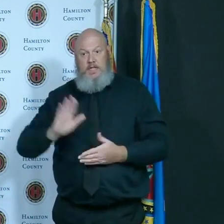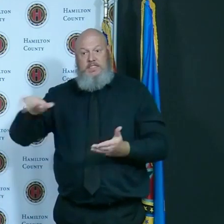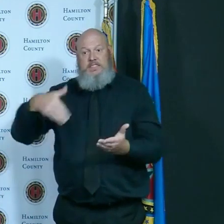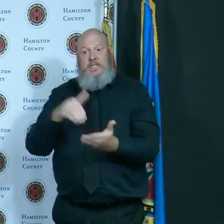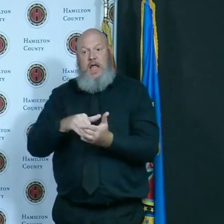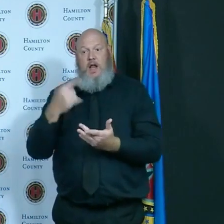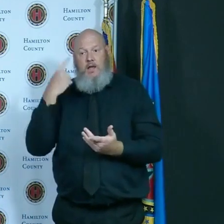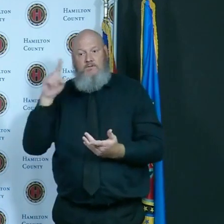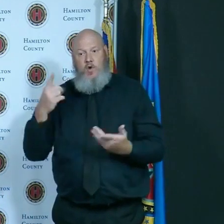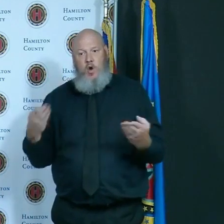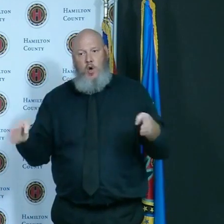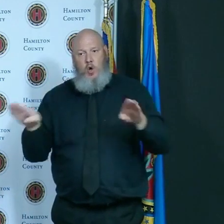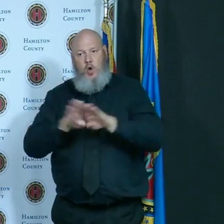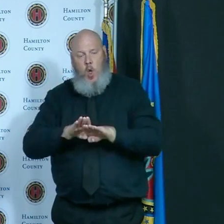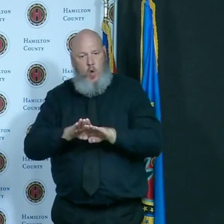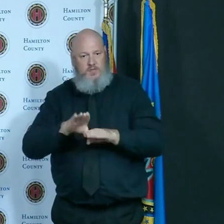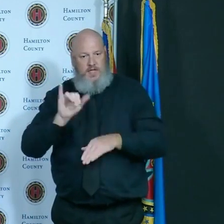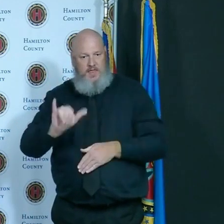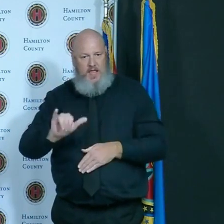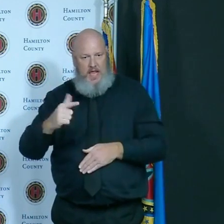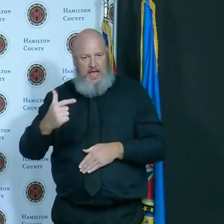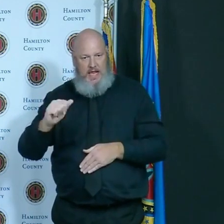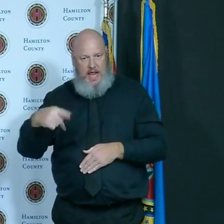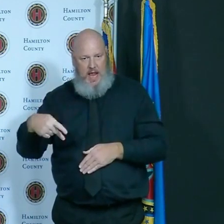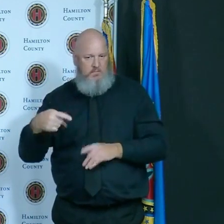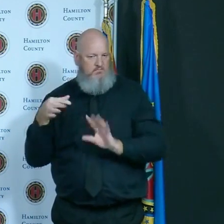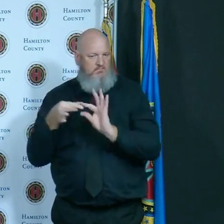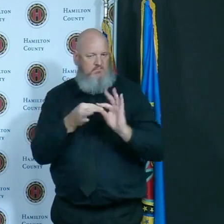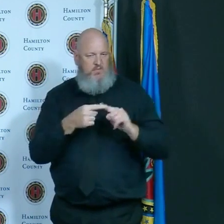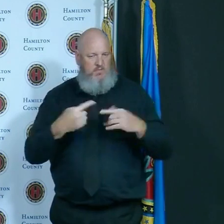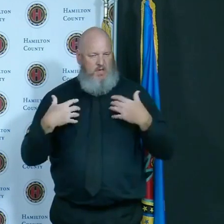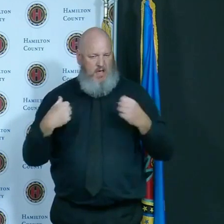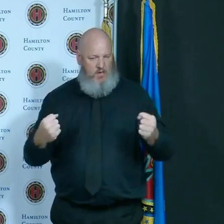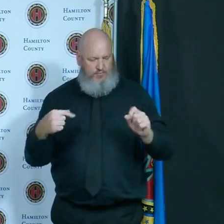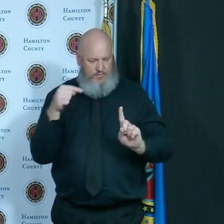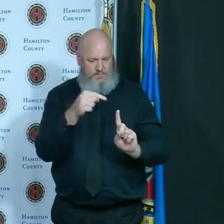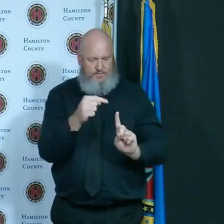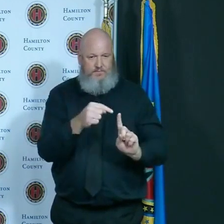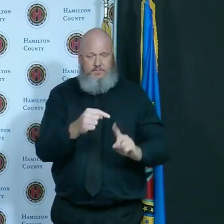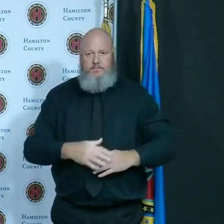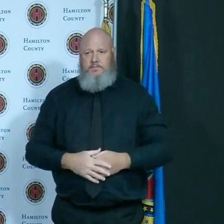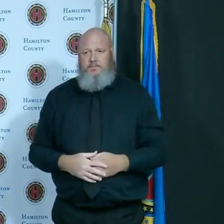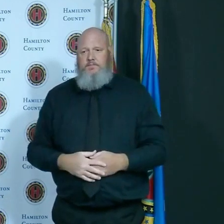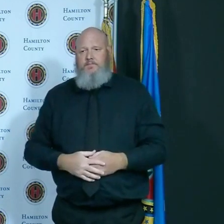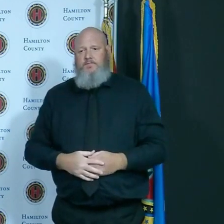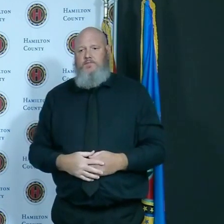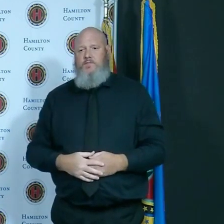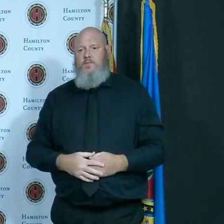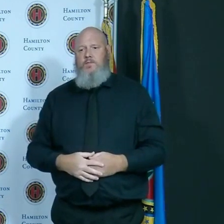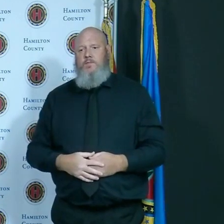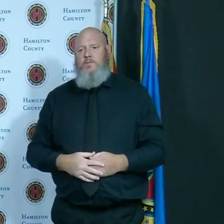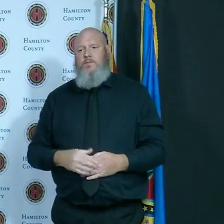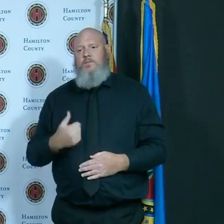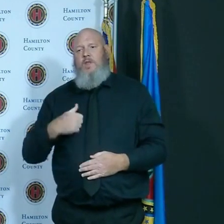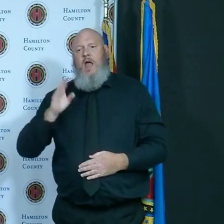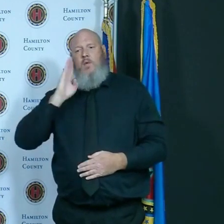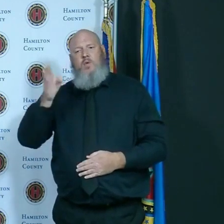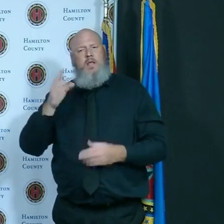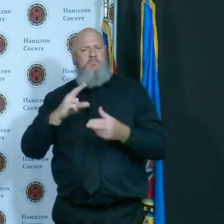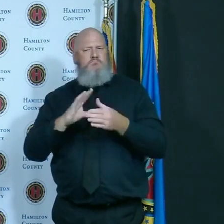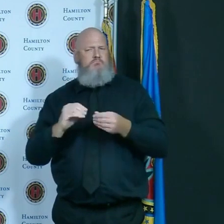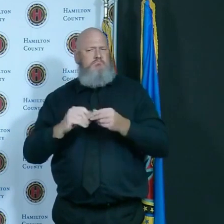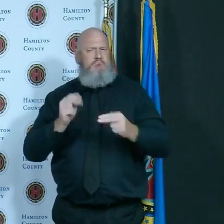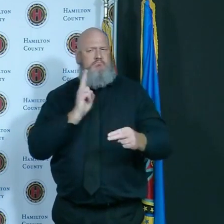you for inviting me to talk with you about a lot of the information that Commissioner Parks has already